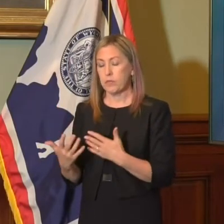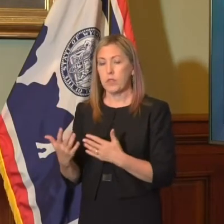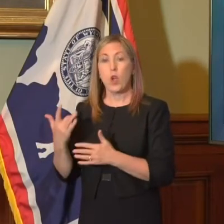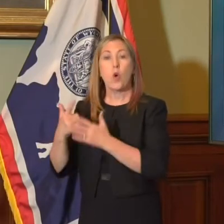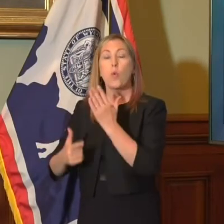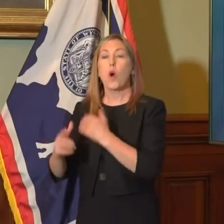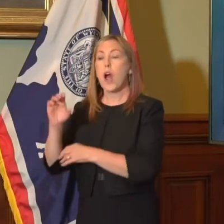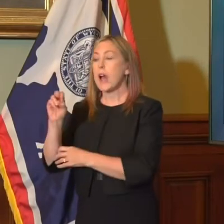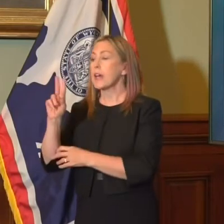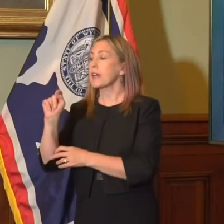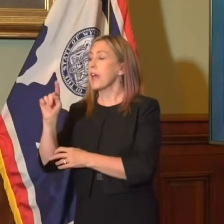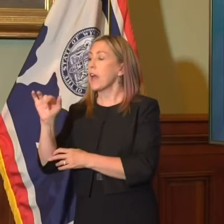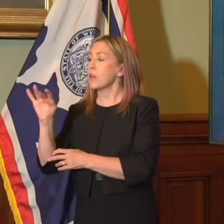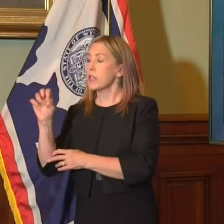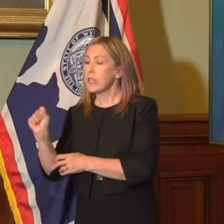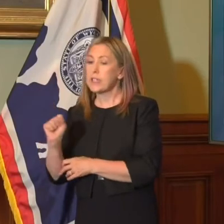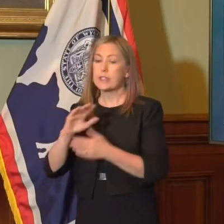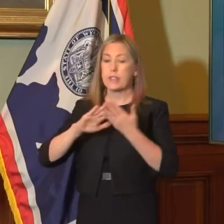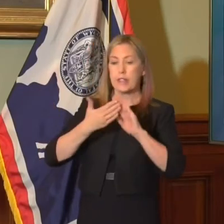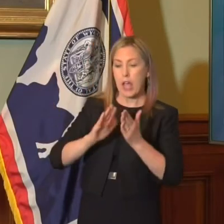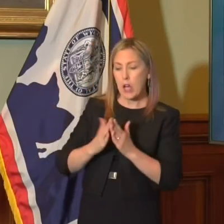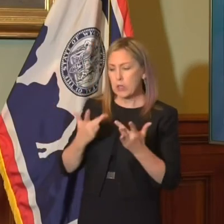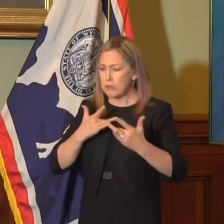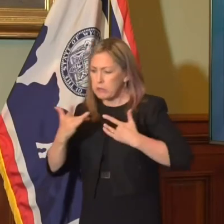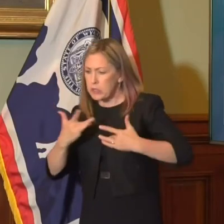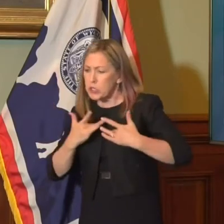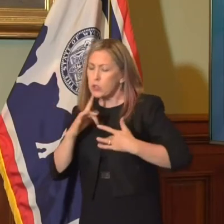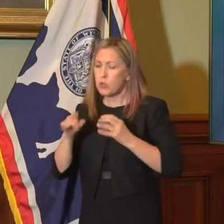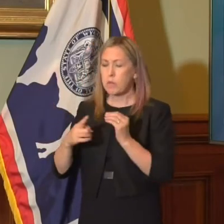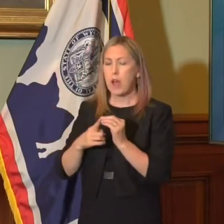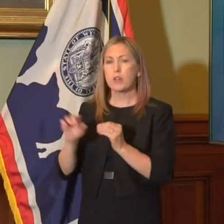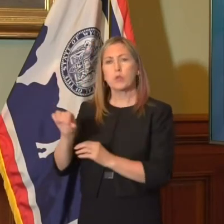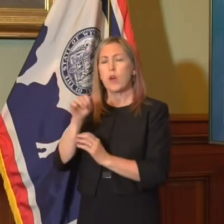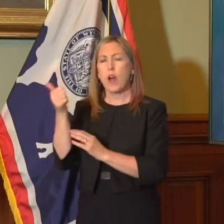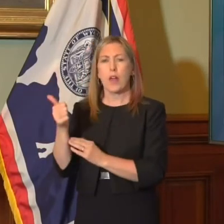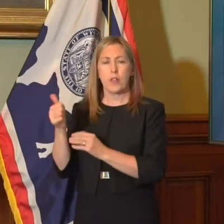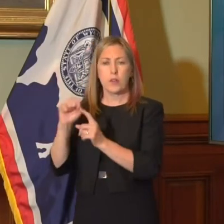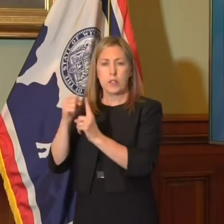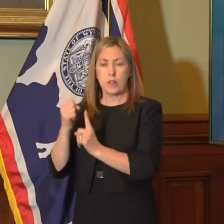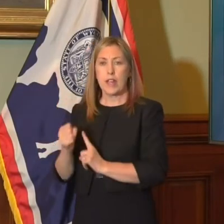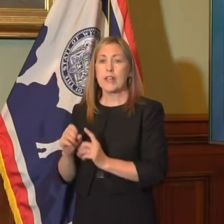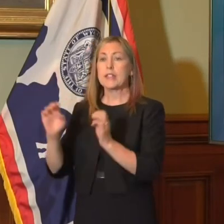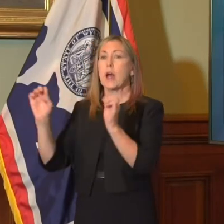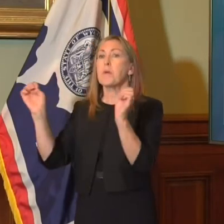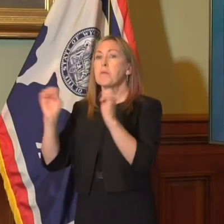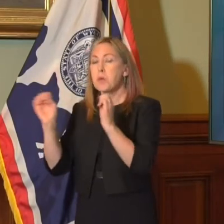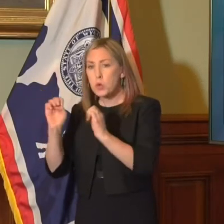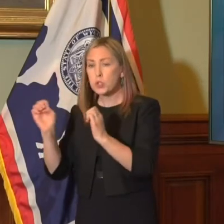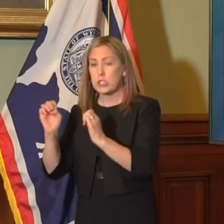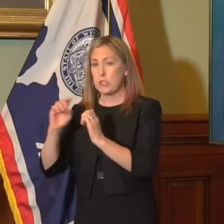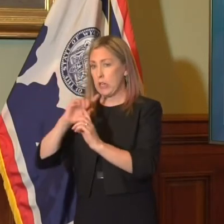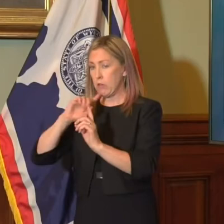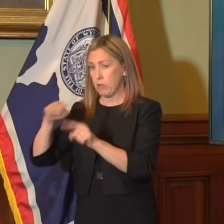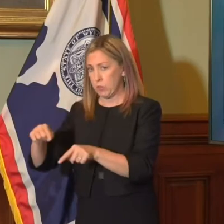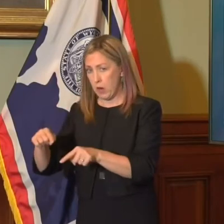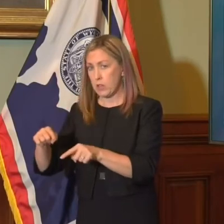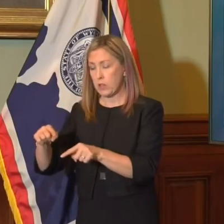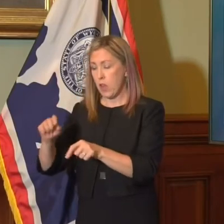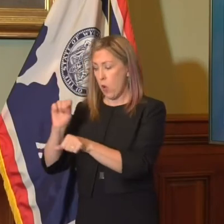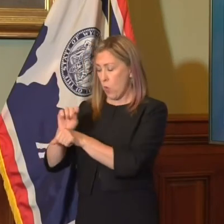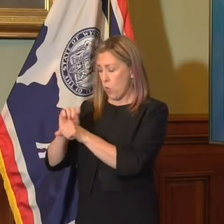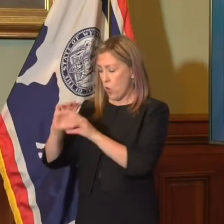what counties and towns have to worry about to other aspects. It's an emergency response,